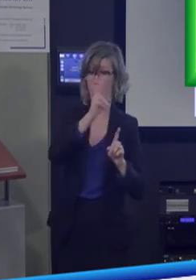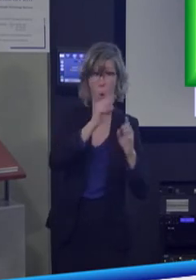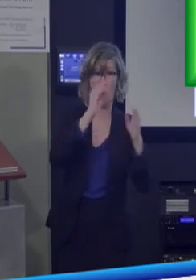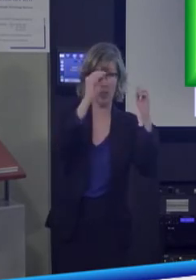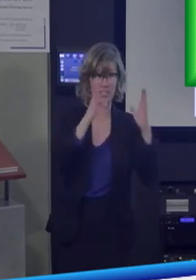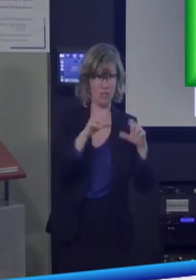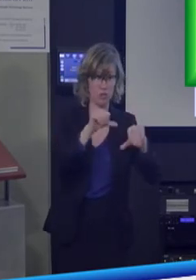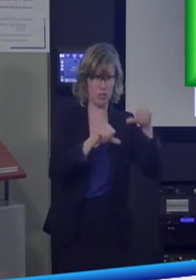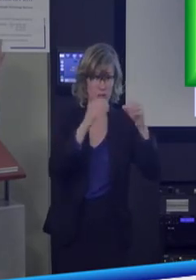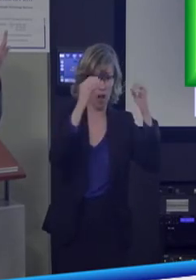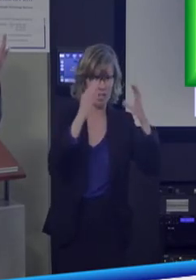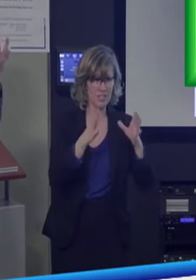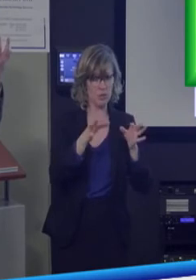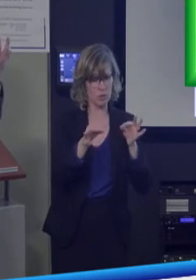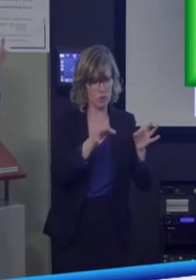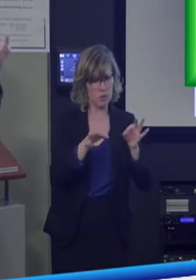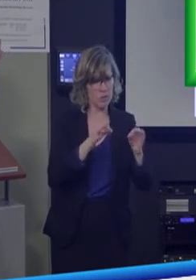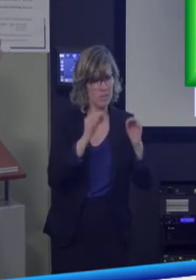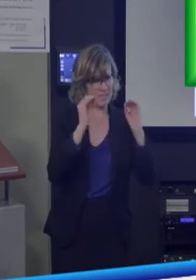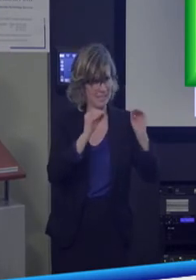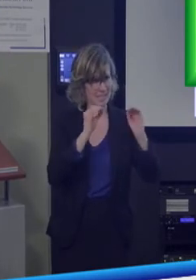this material using